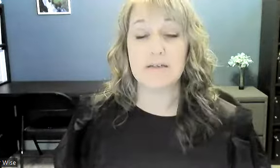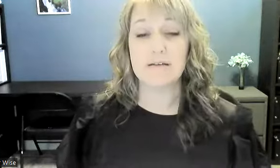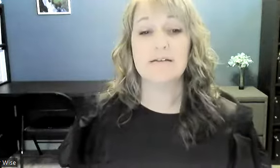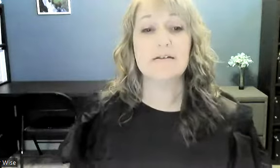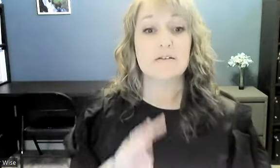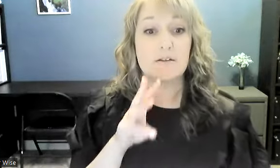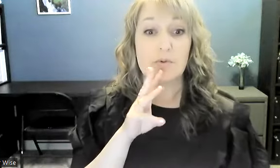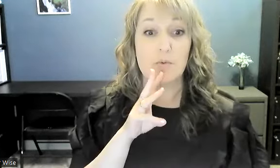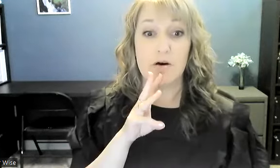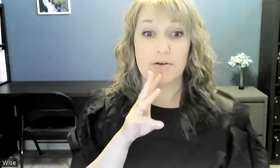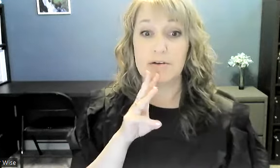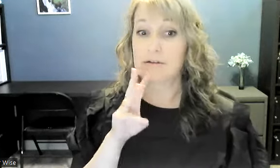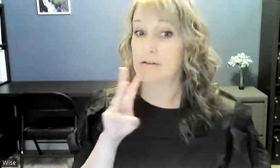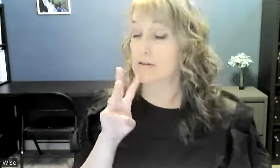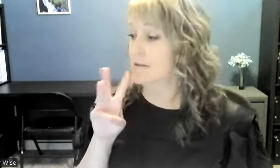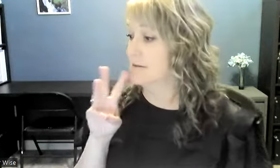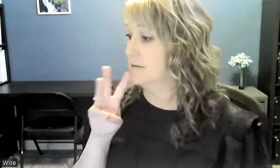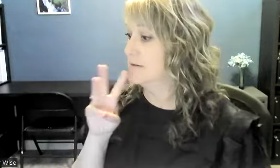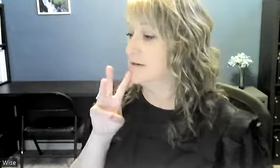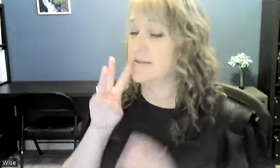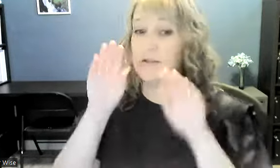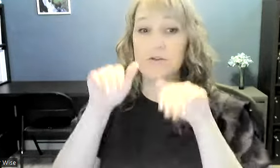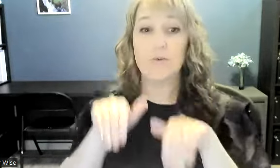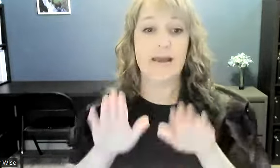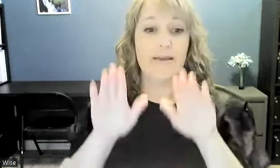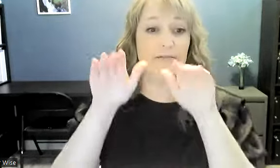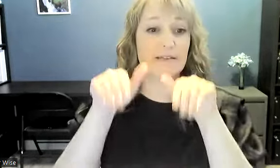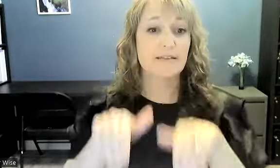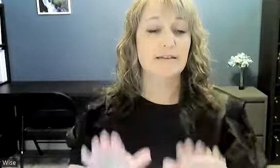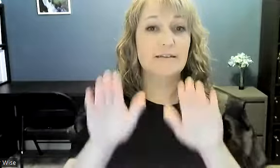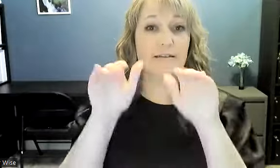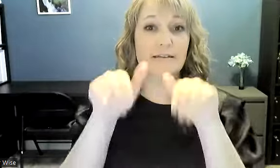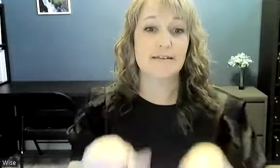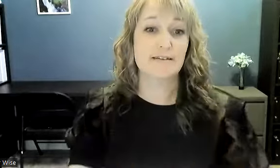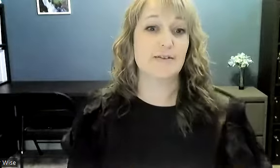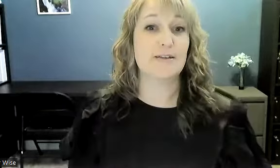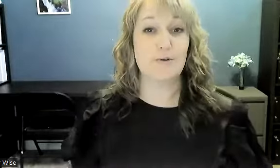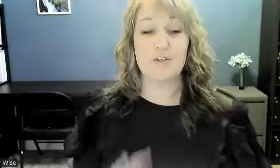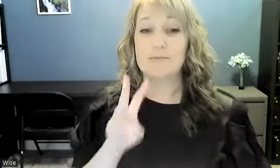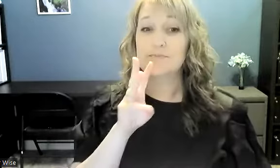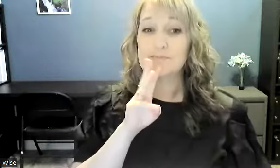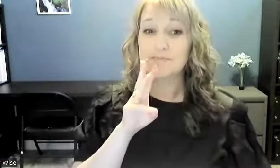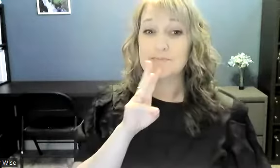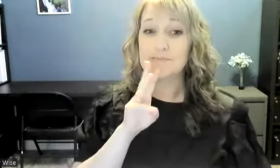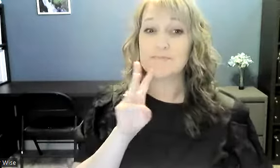ocean, starts with water, and then you do waves. So that's ocean.